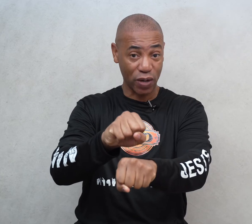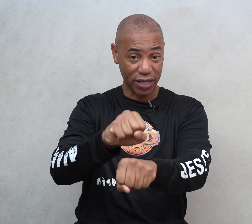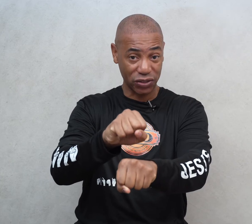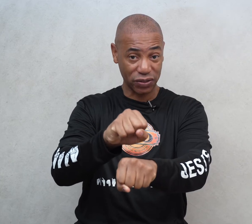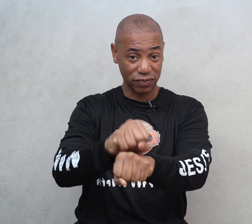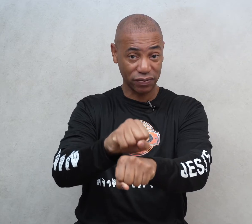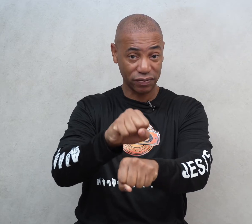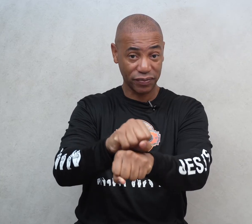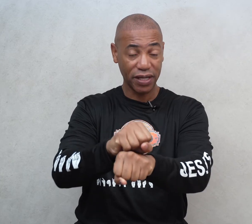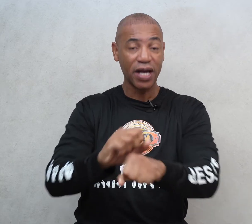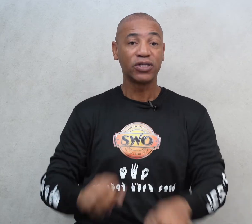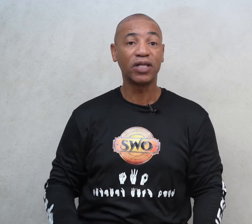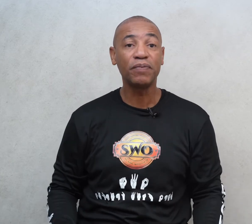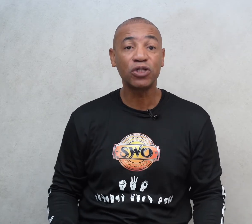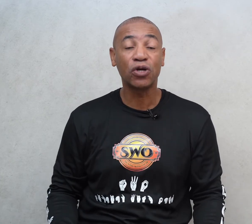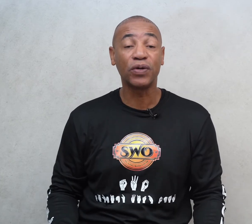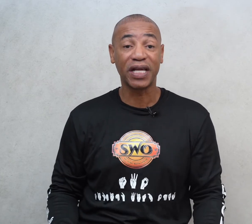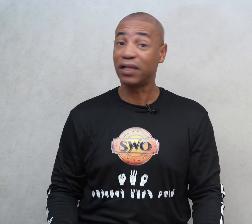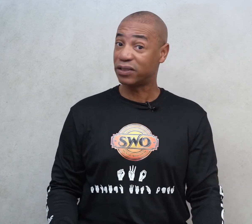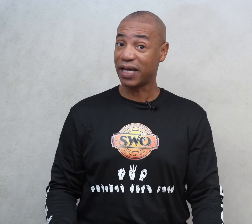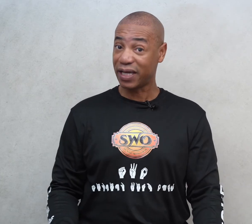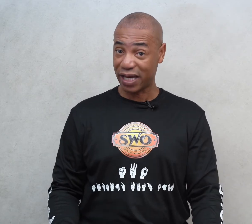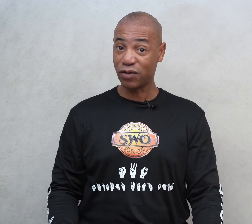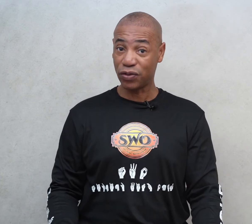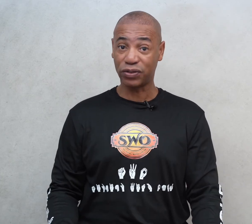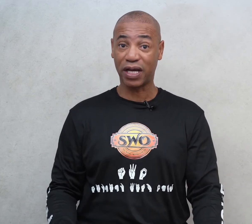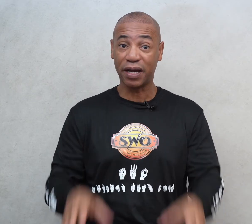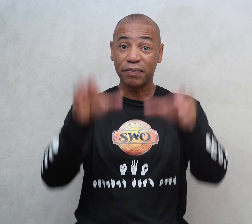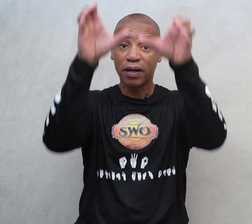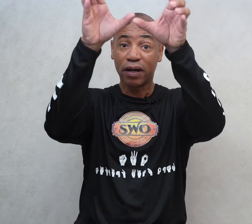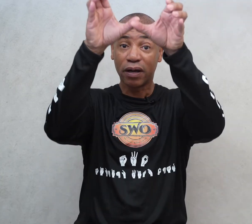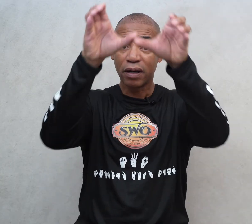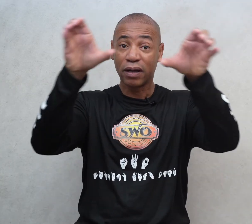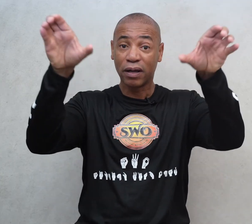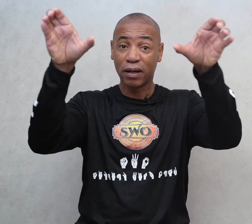twice. So let me show you what that looks like again in real time.